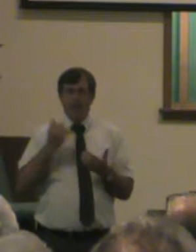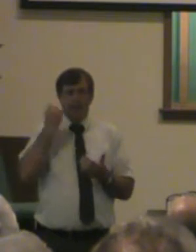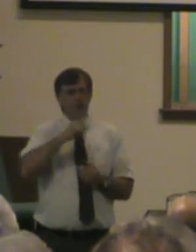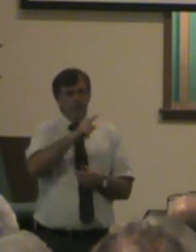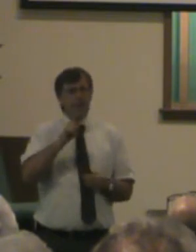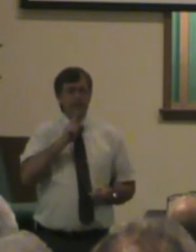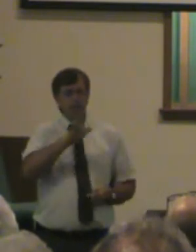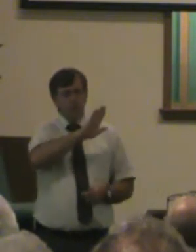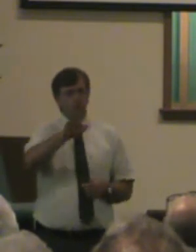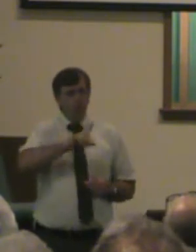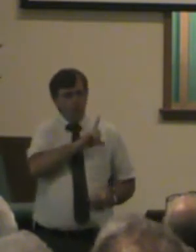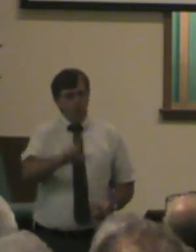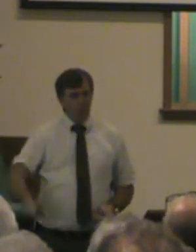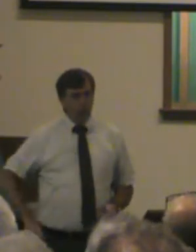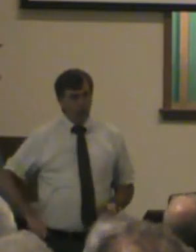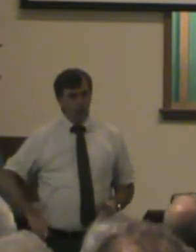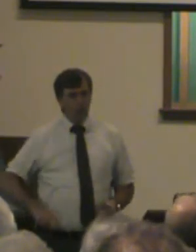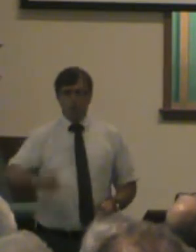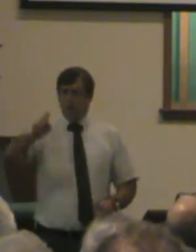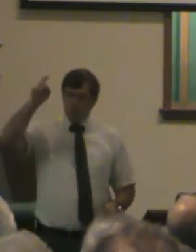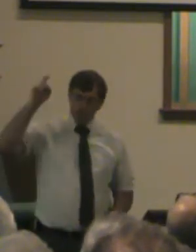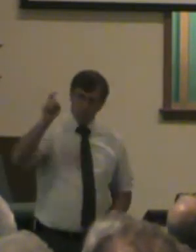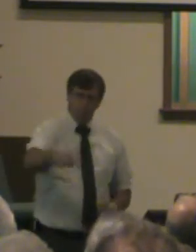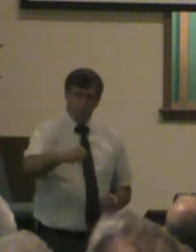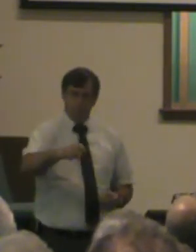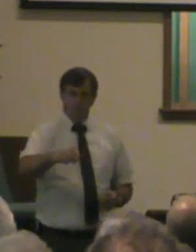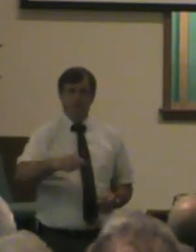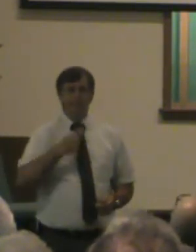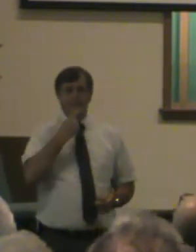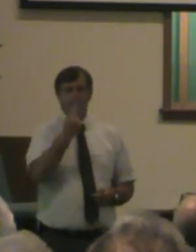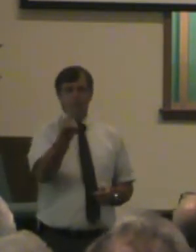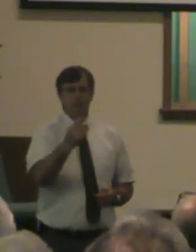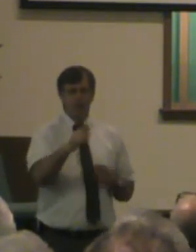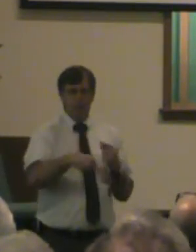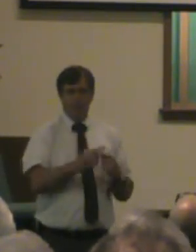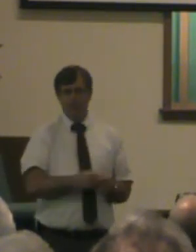your Lord, you must tell somebody about Jesus.